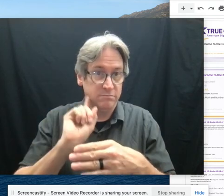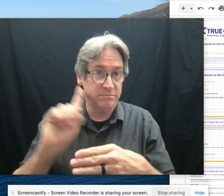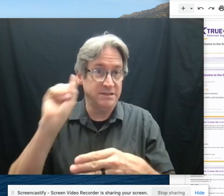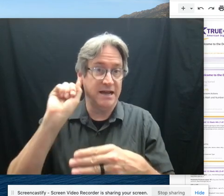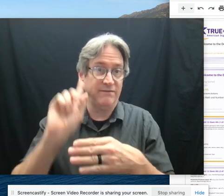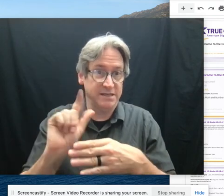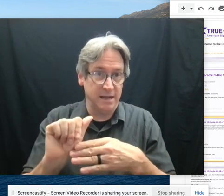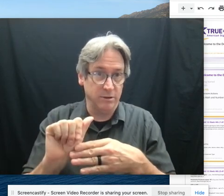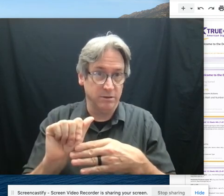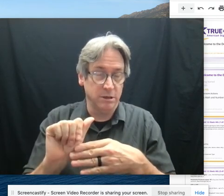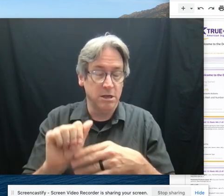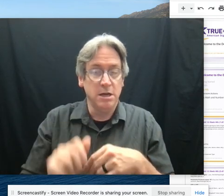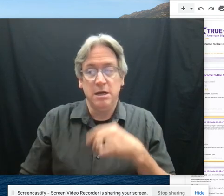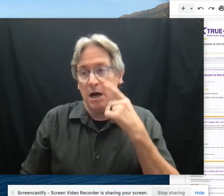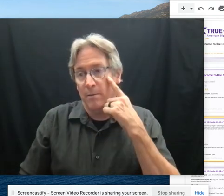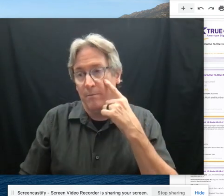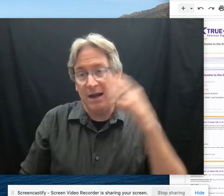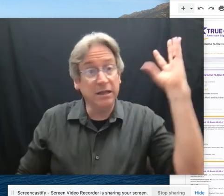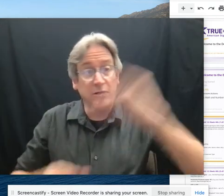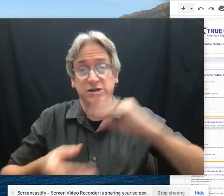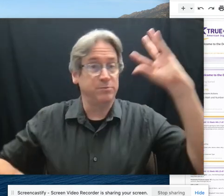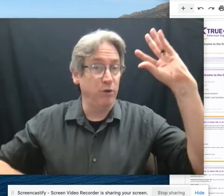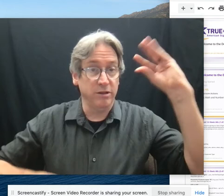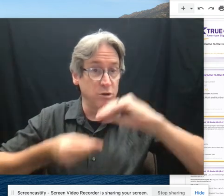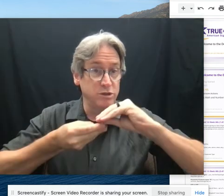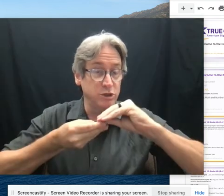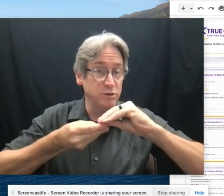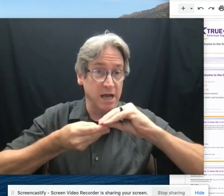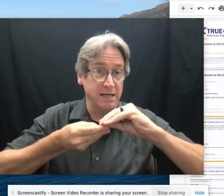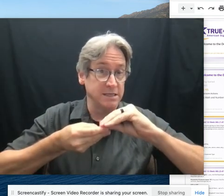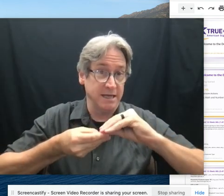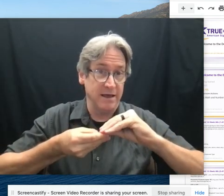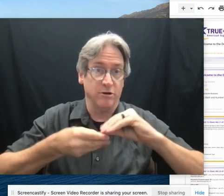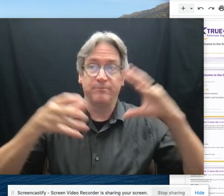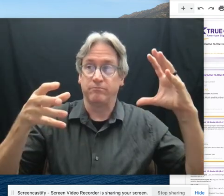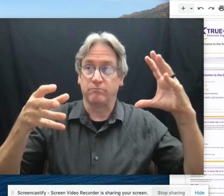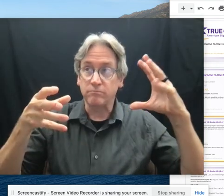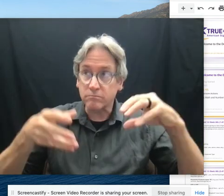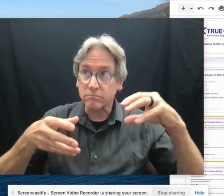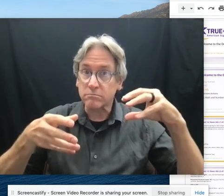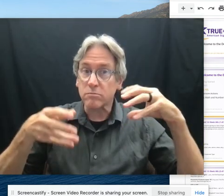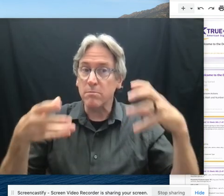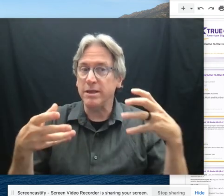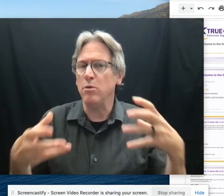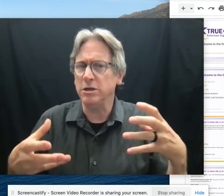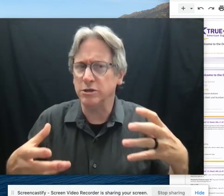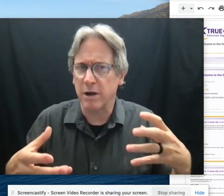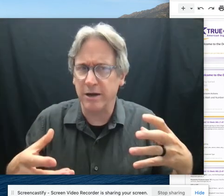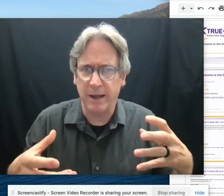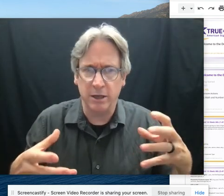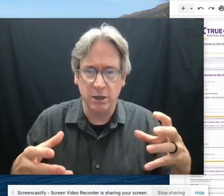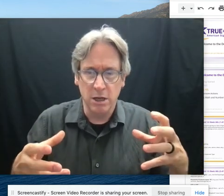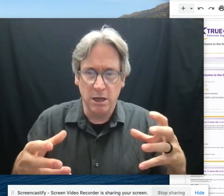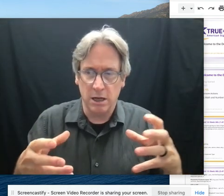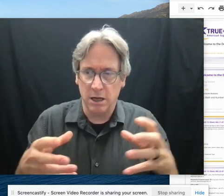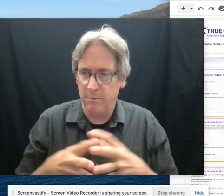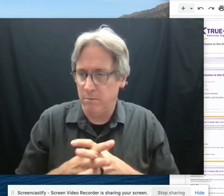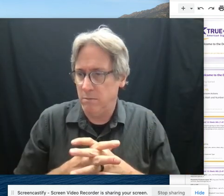disabled, deaf, disabled. And it literally is just putting those two signs together. But they want to try to